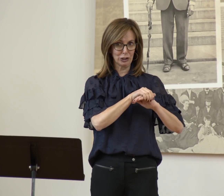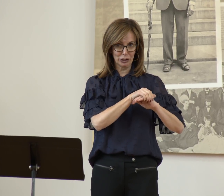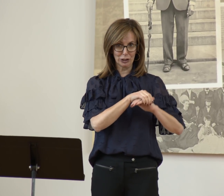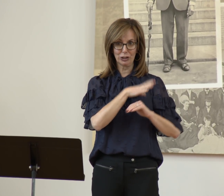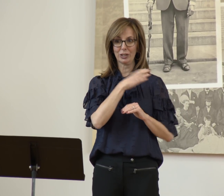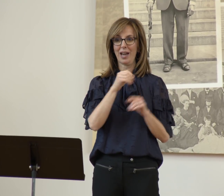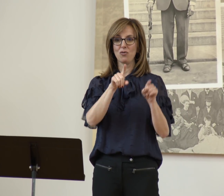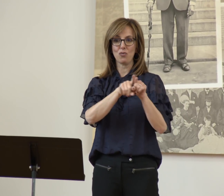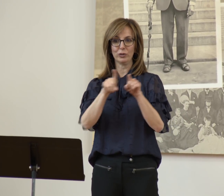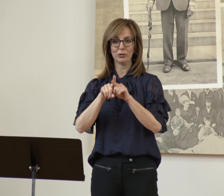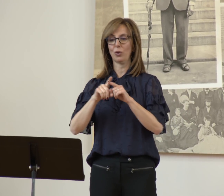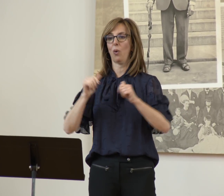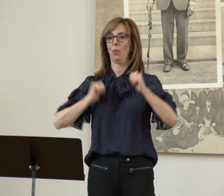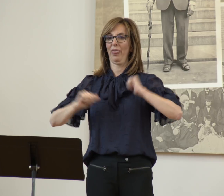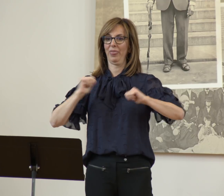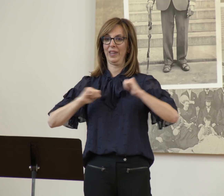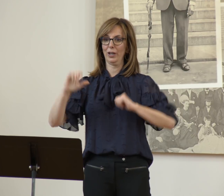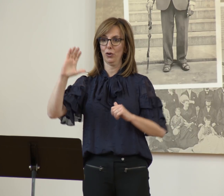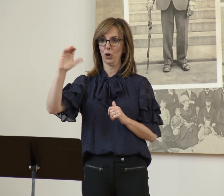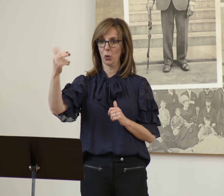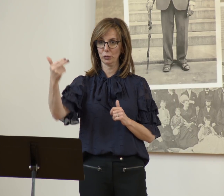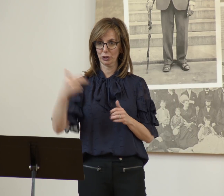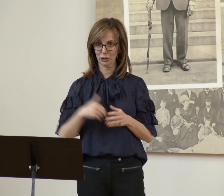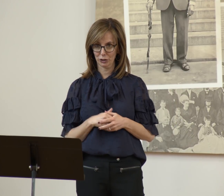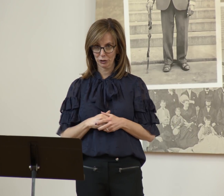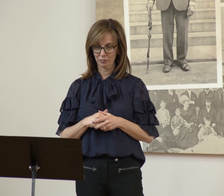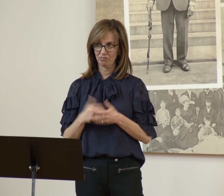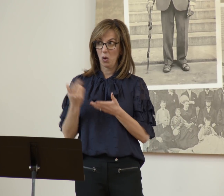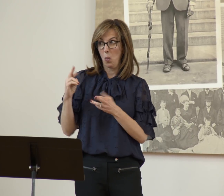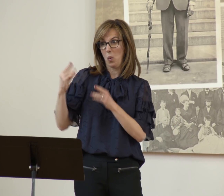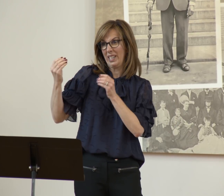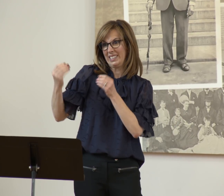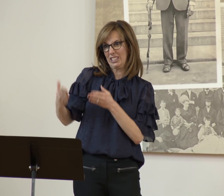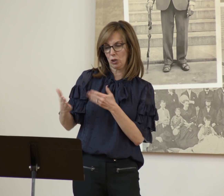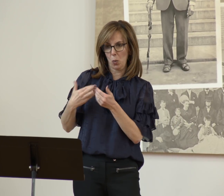a teacher of English and the theater coach,